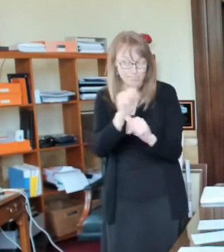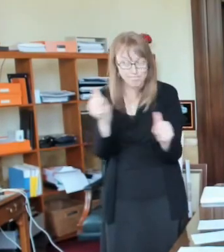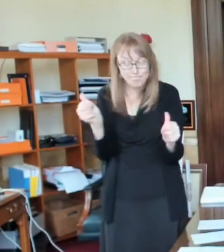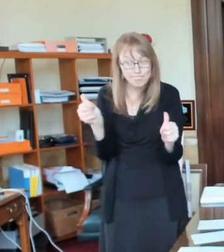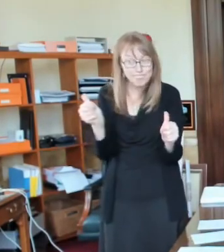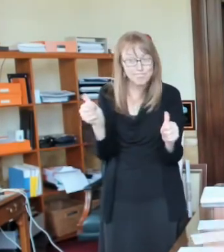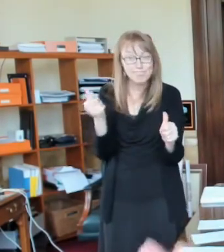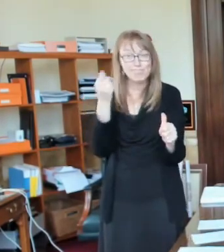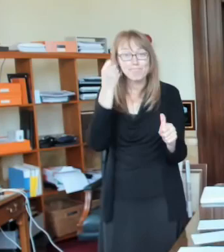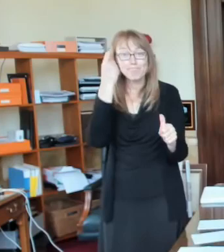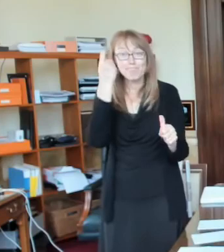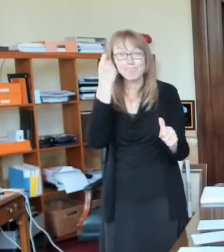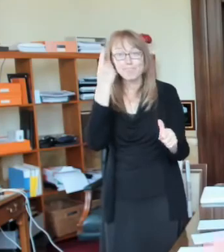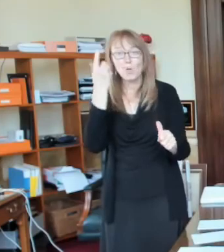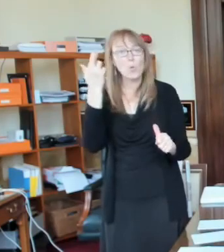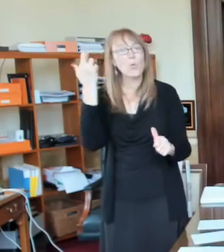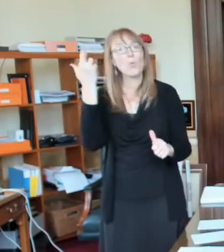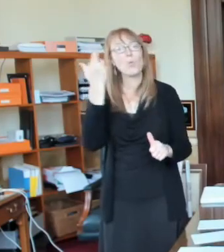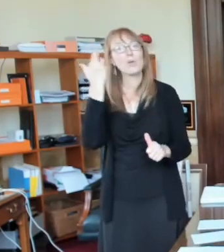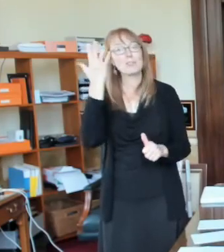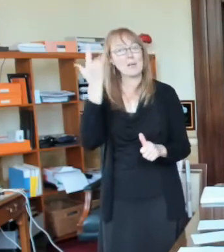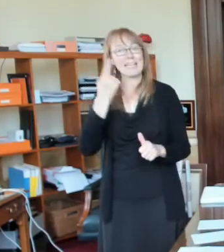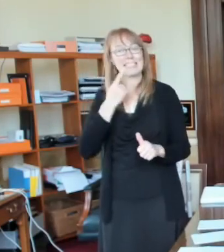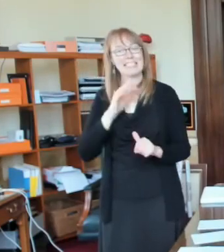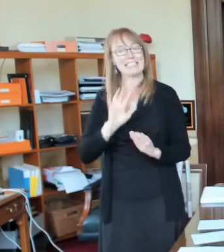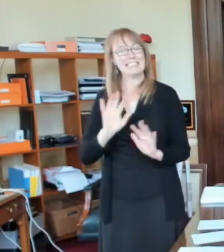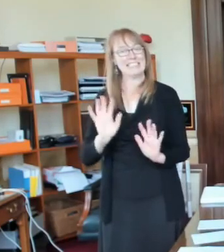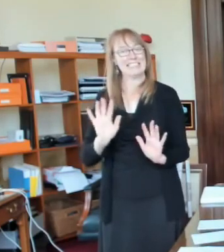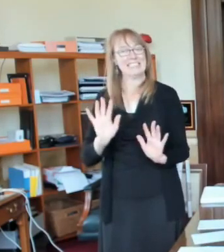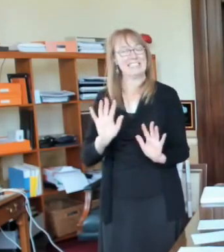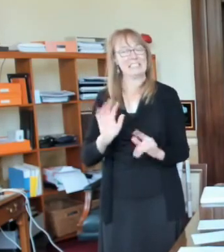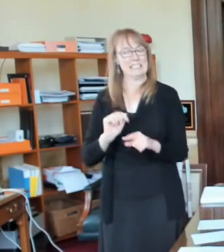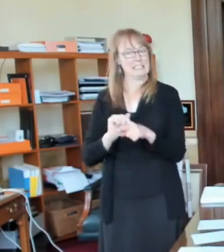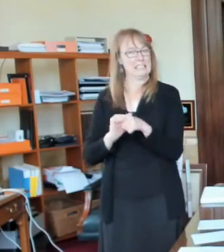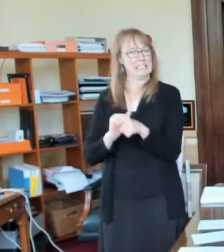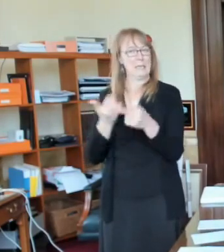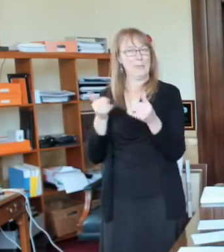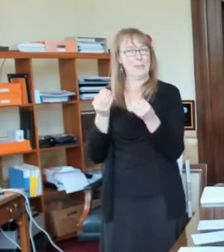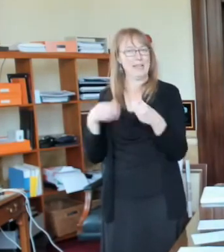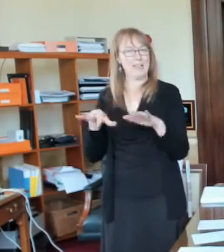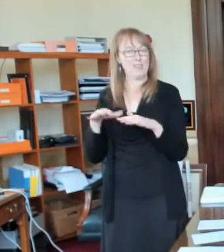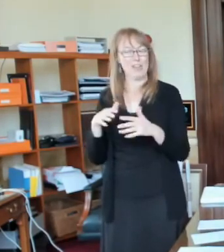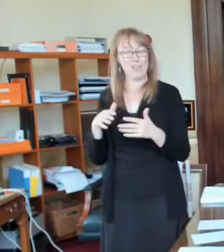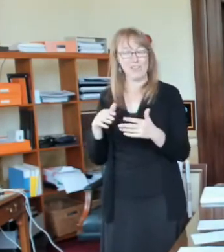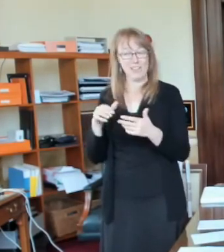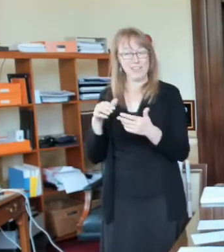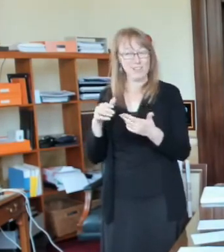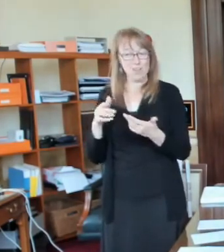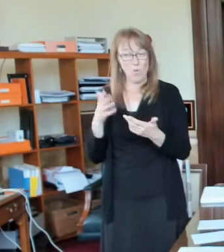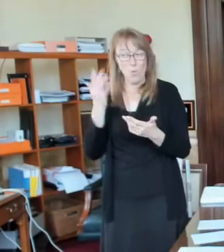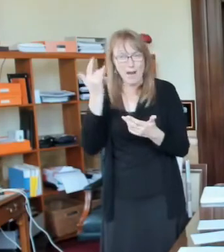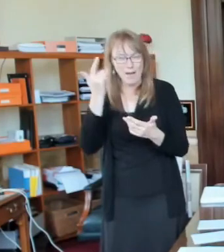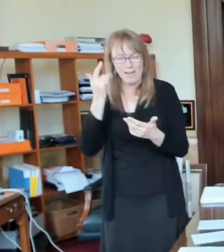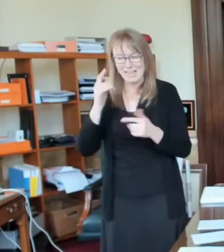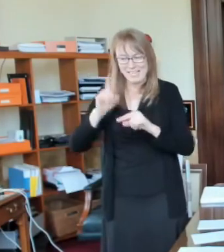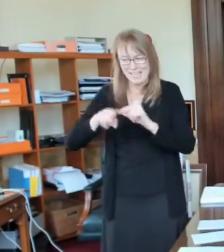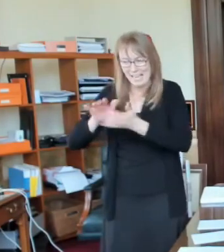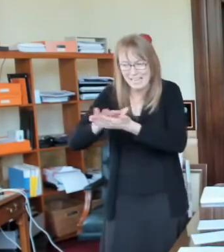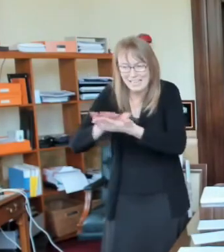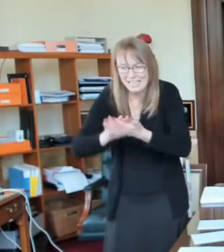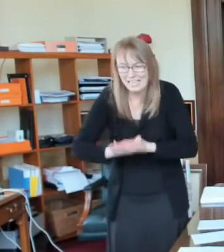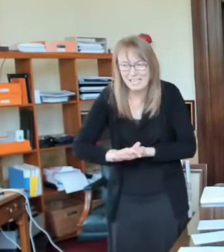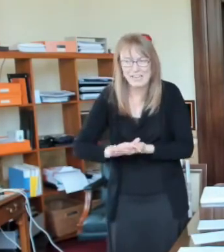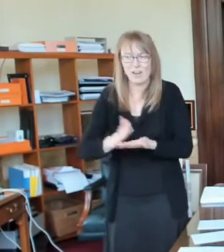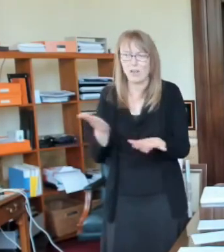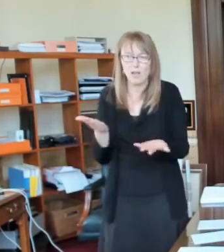do with, there is no way for us to clean playgrounds. Now, maybe you can hand sanitize, wipe down things